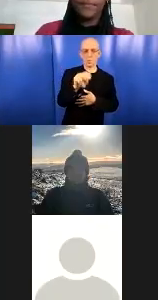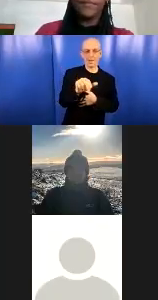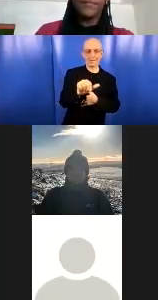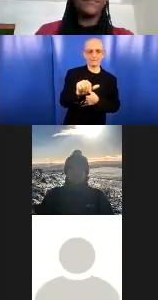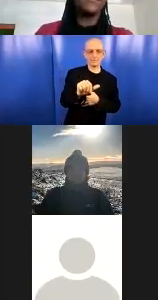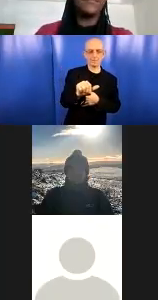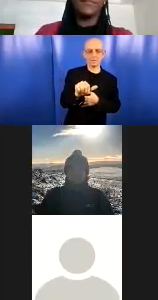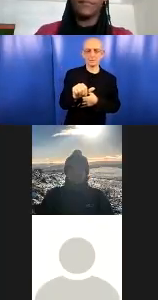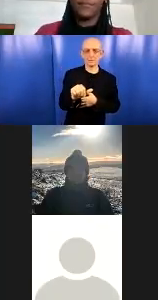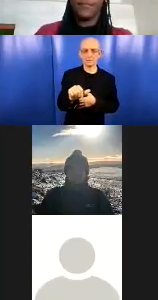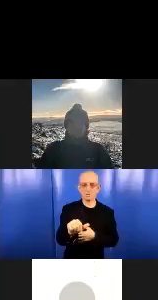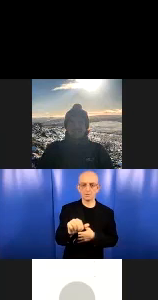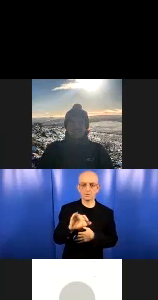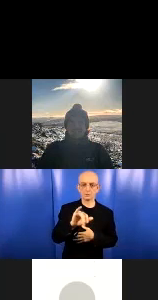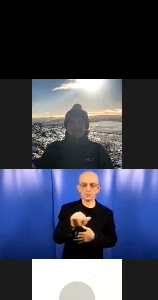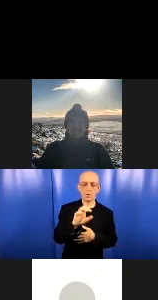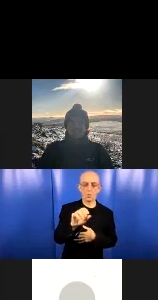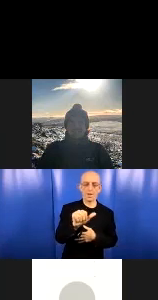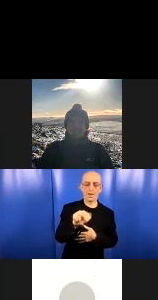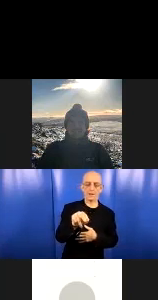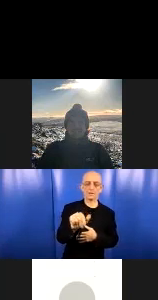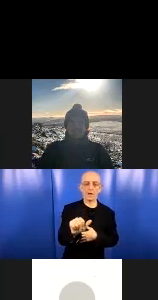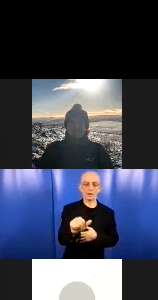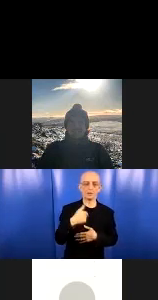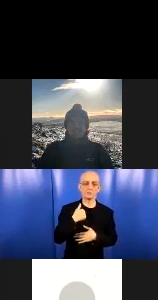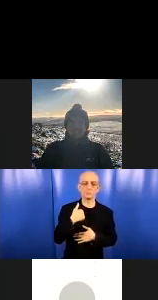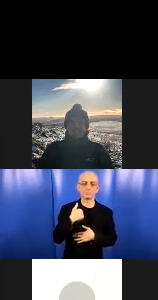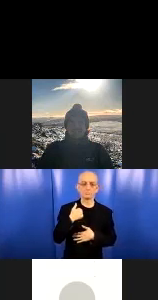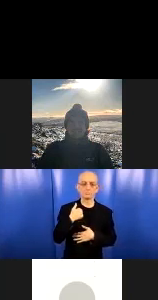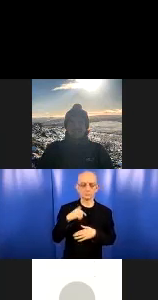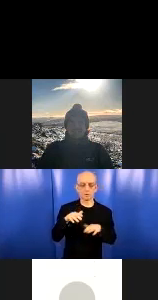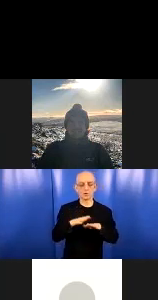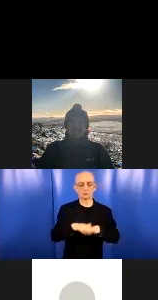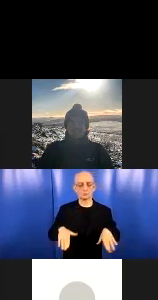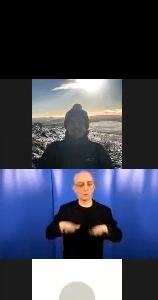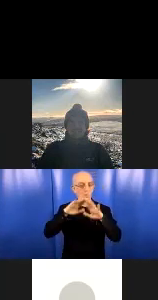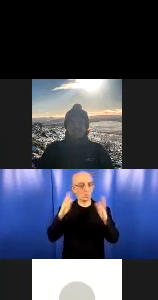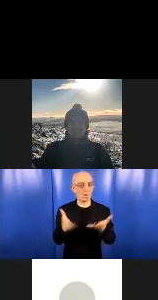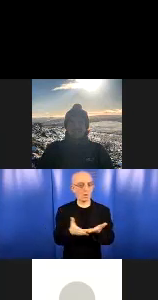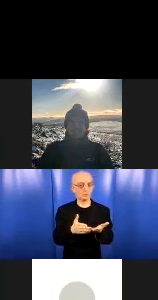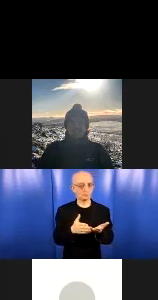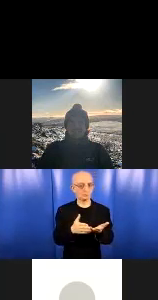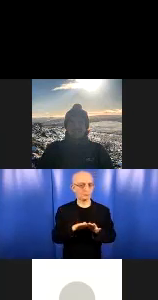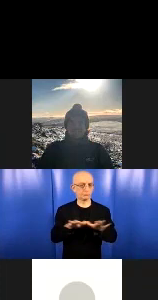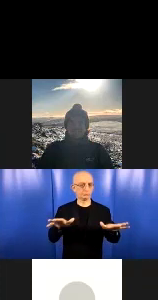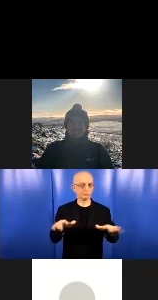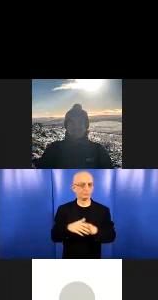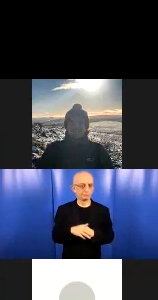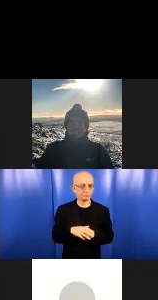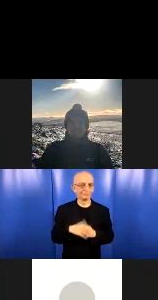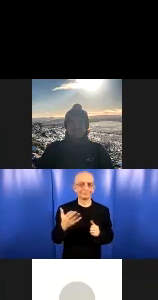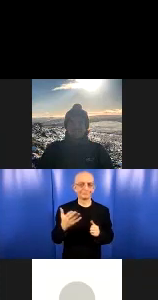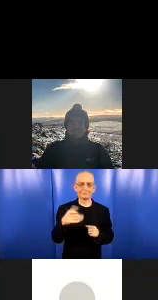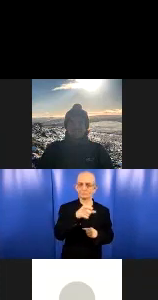in your presentation, really. But for us, I think, you know, working closely with the parents and the rest of the family is